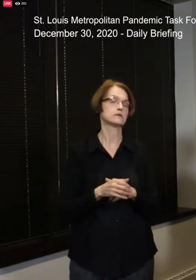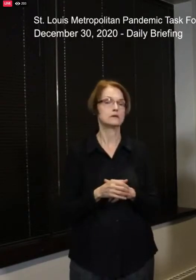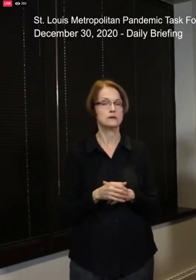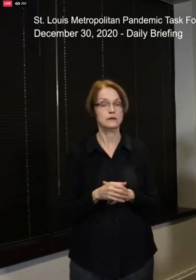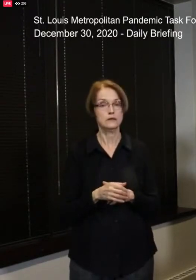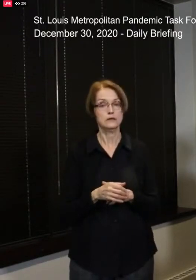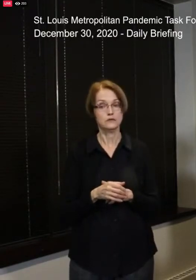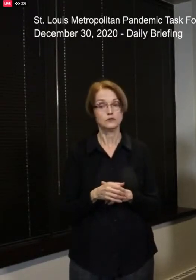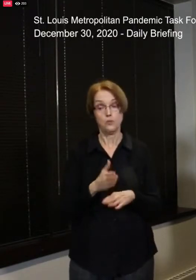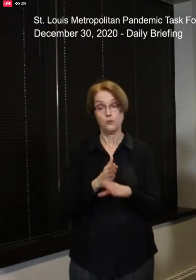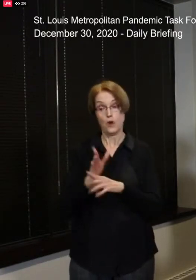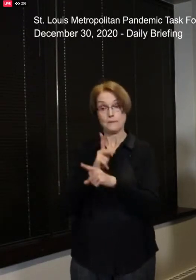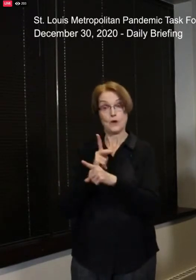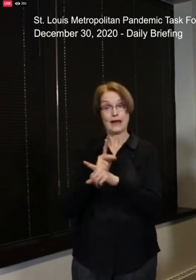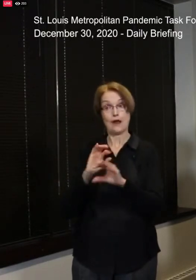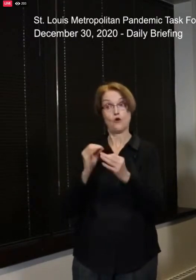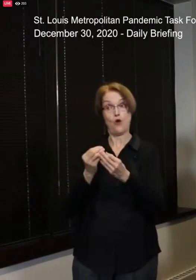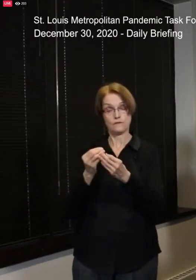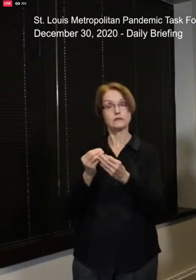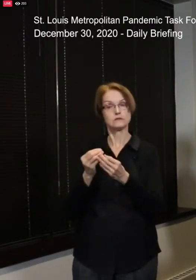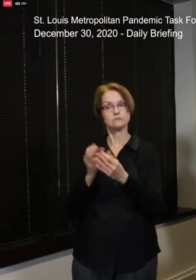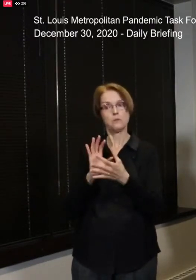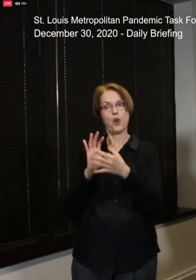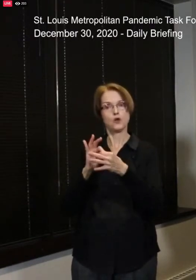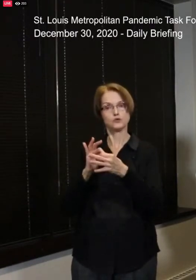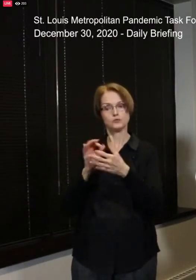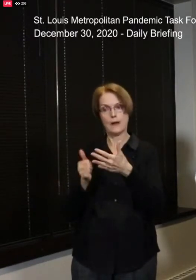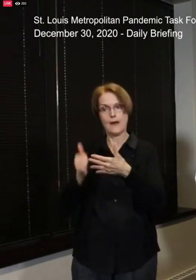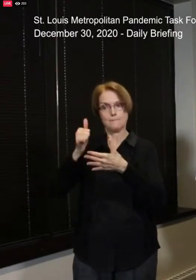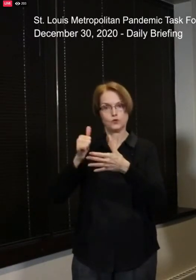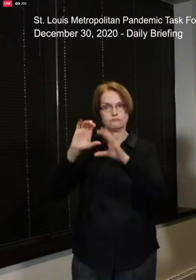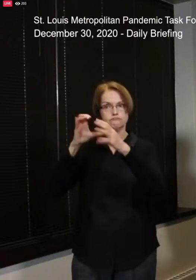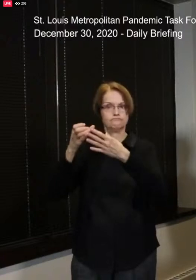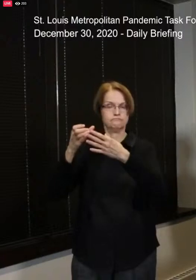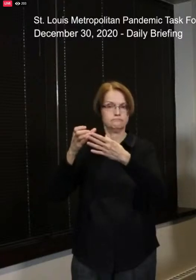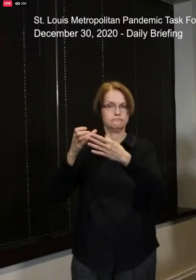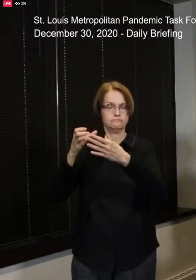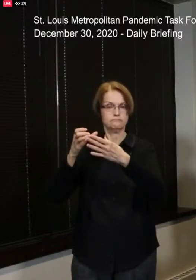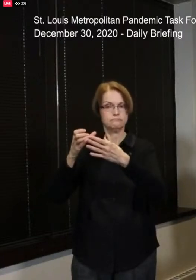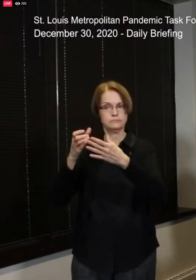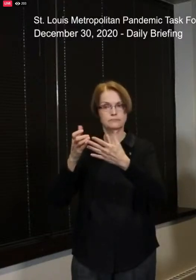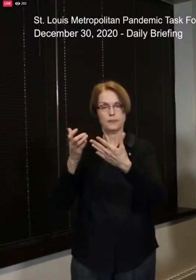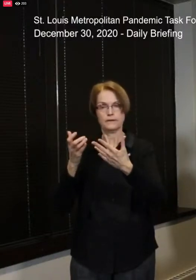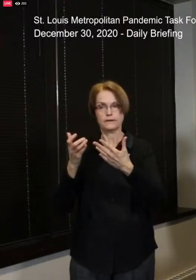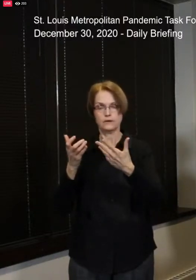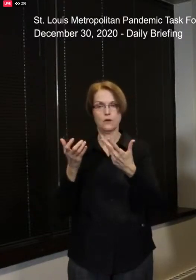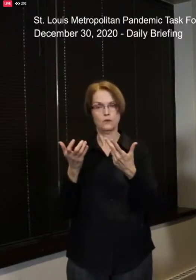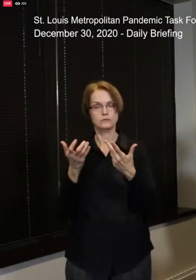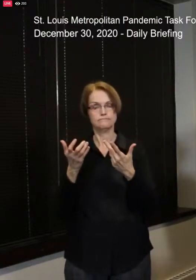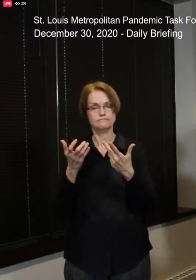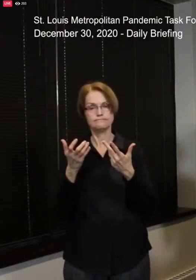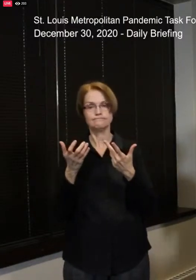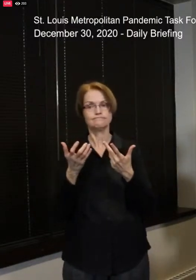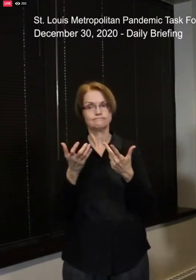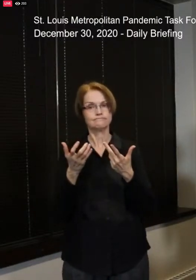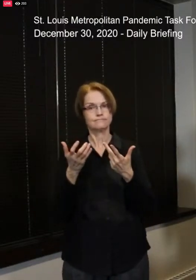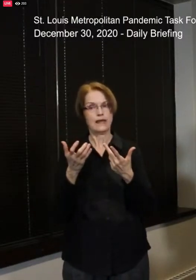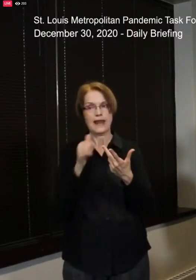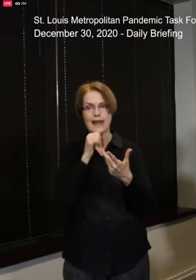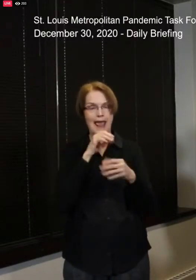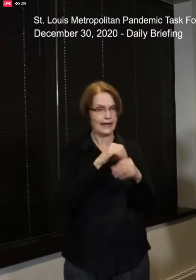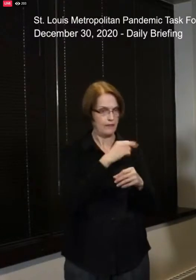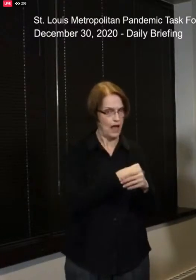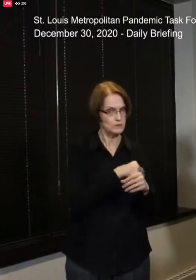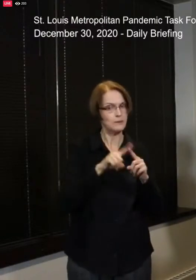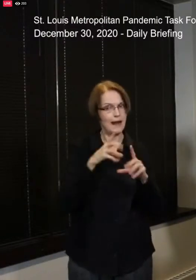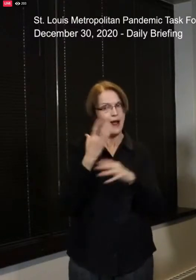tiers, those primary care offices and those those providers that are outside of the healthcare systems. But we're still trying